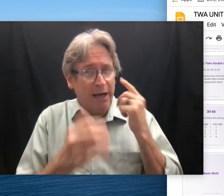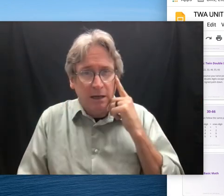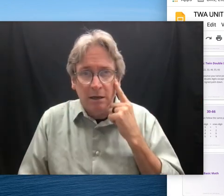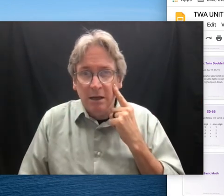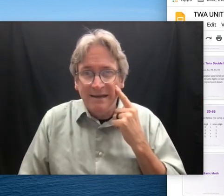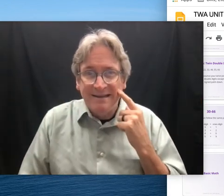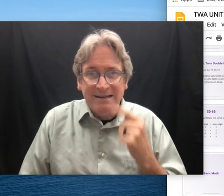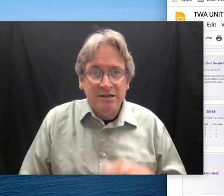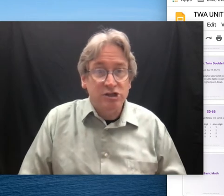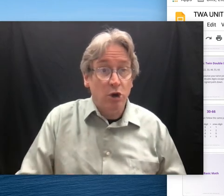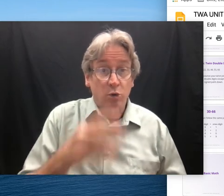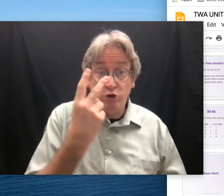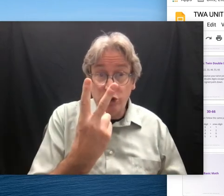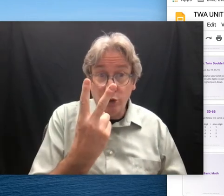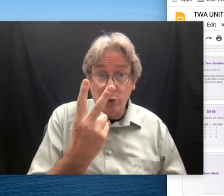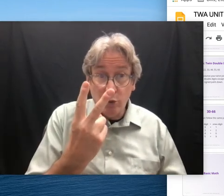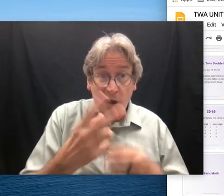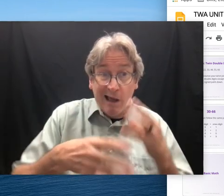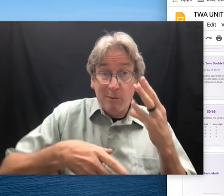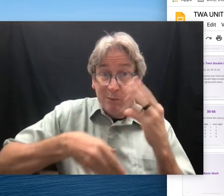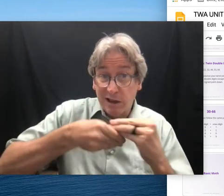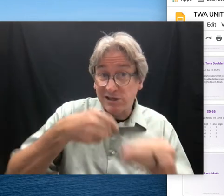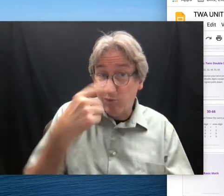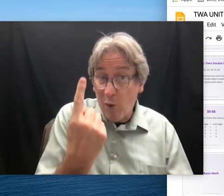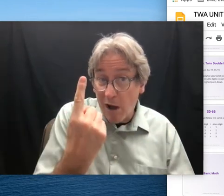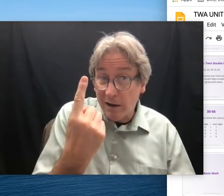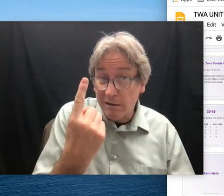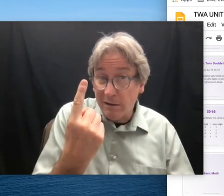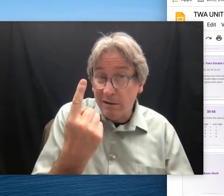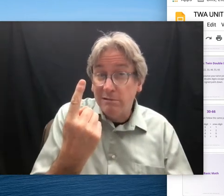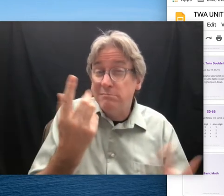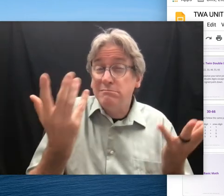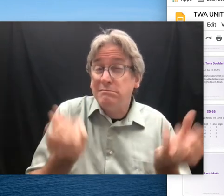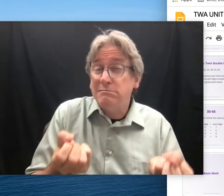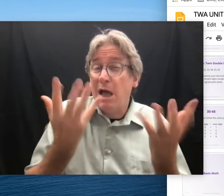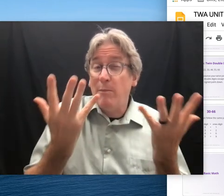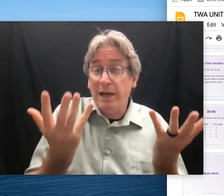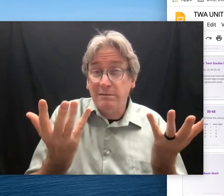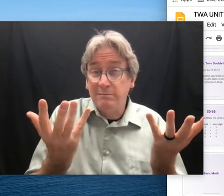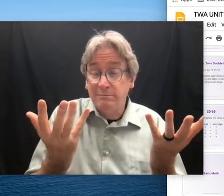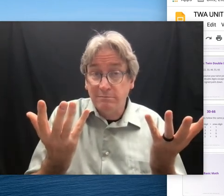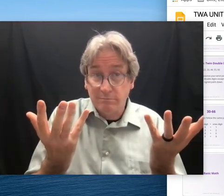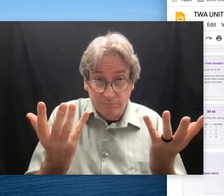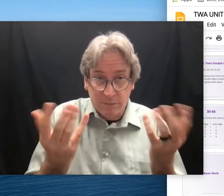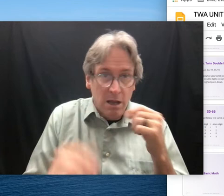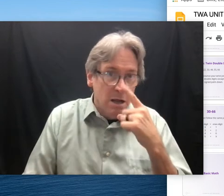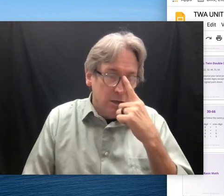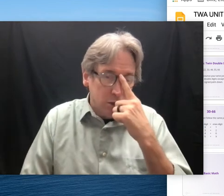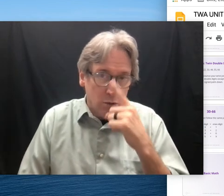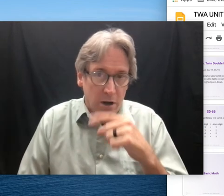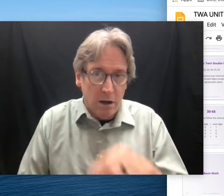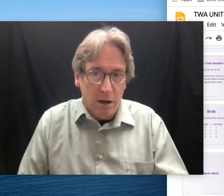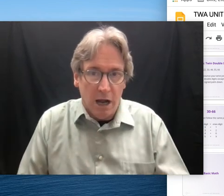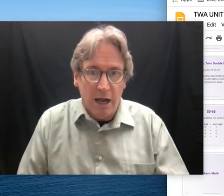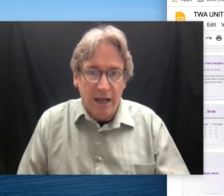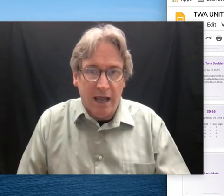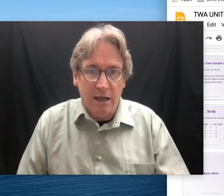how many? So 2 plus 1, how many?